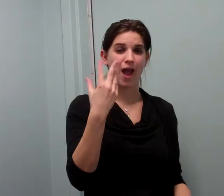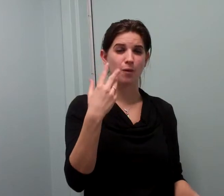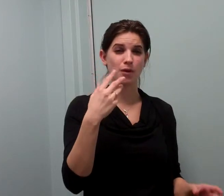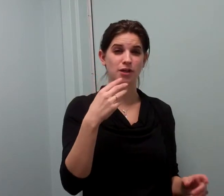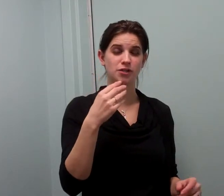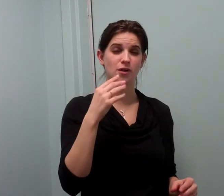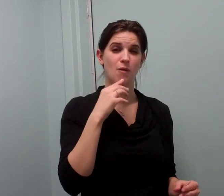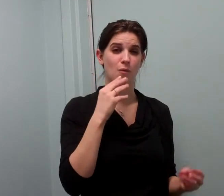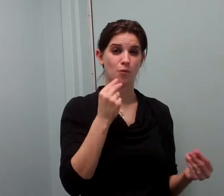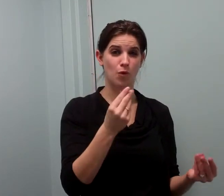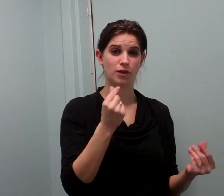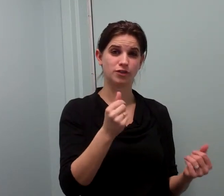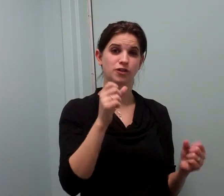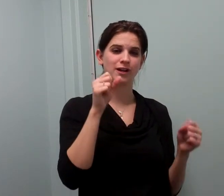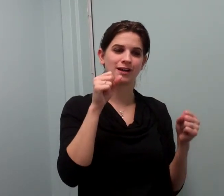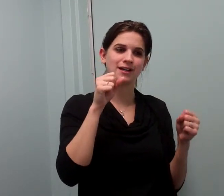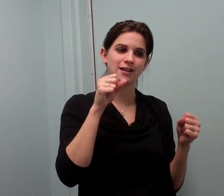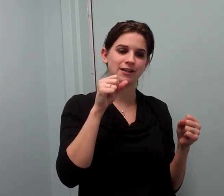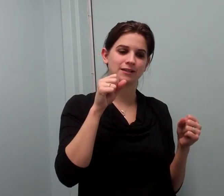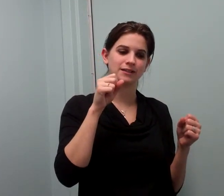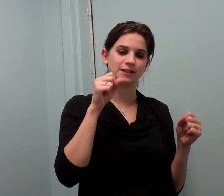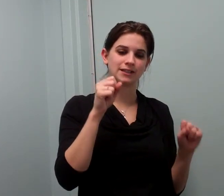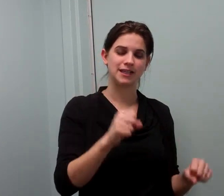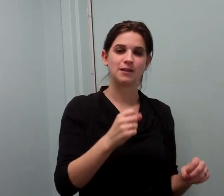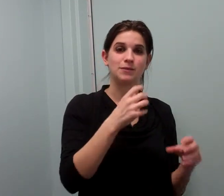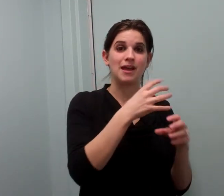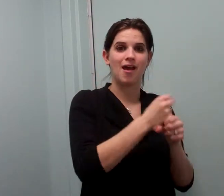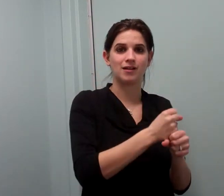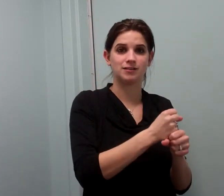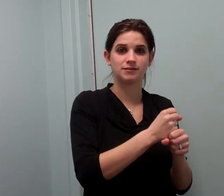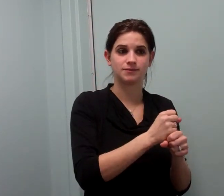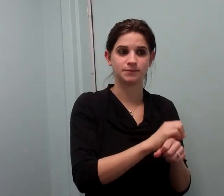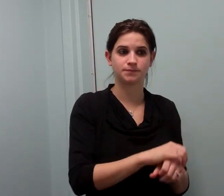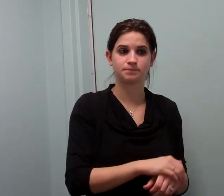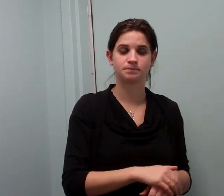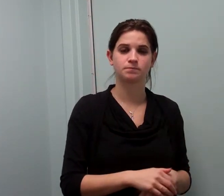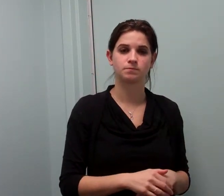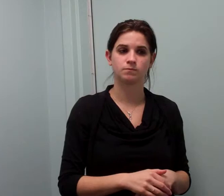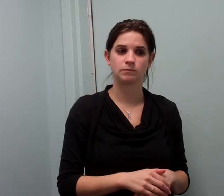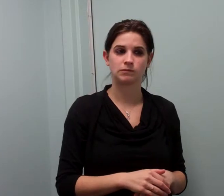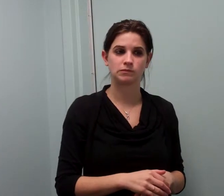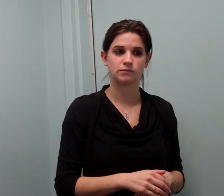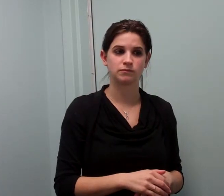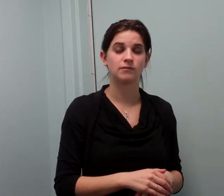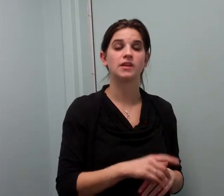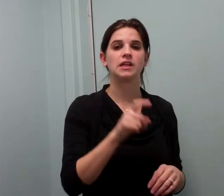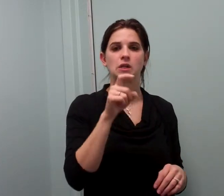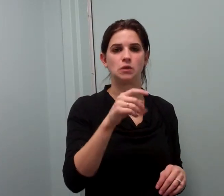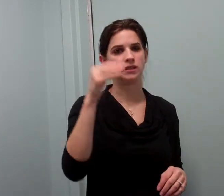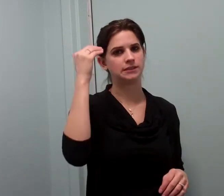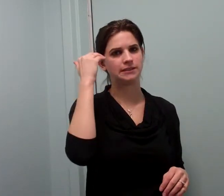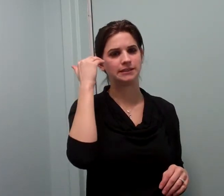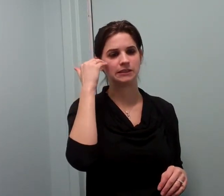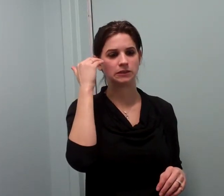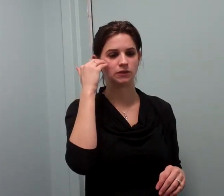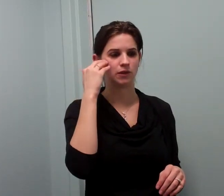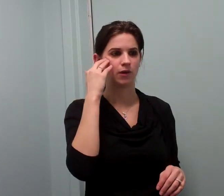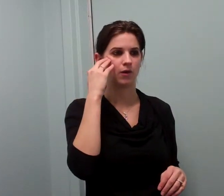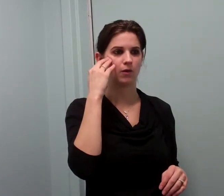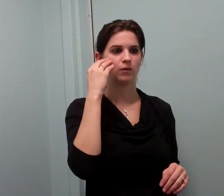in that air at that point. And then you have to have a psychrometer or something to tell what the current